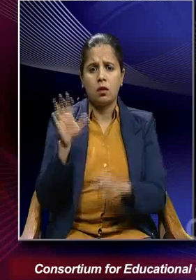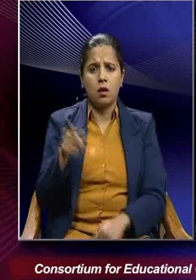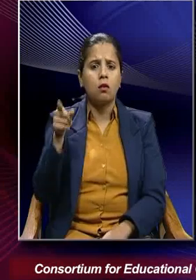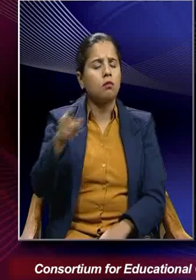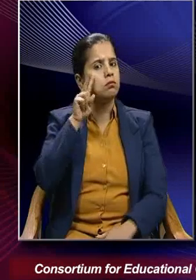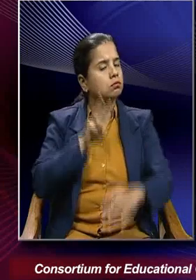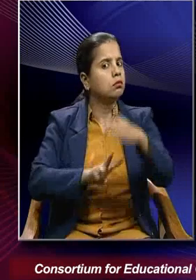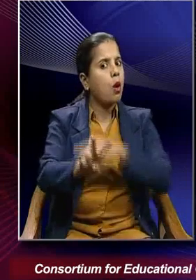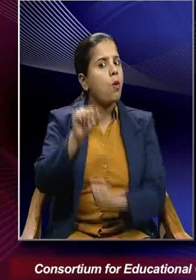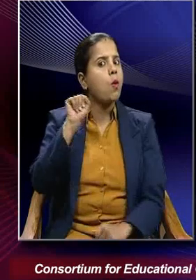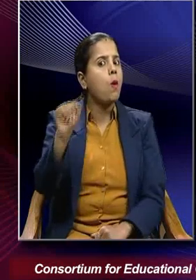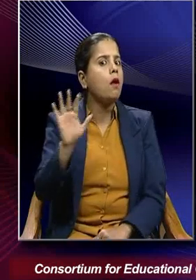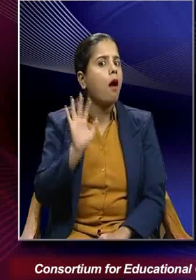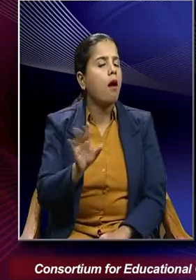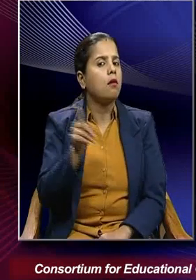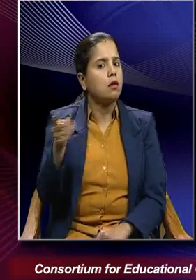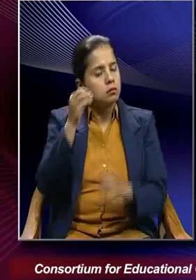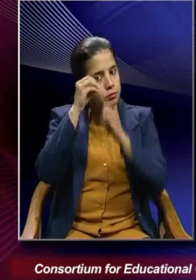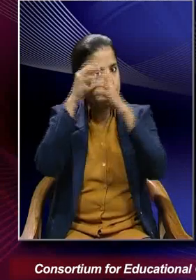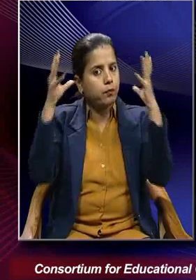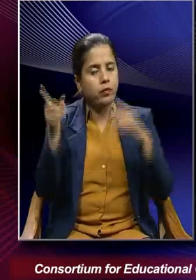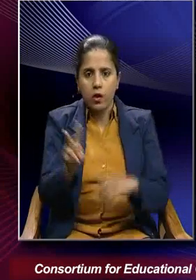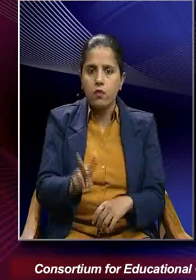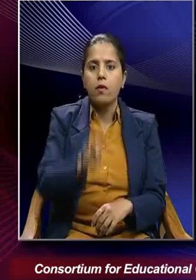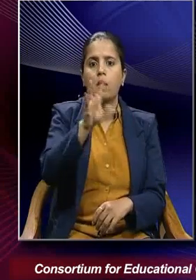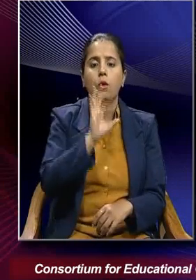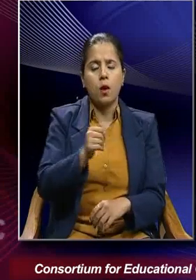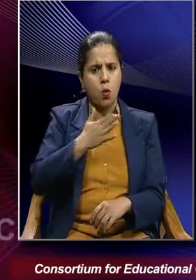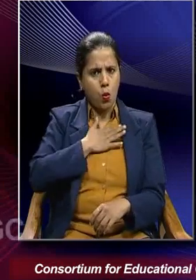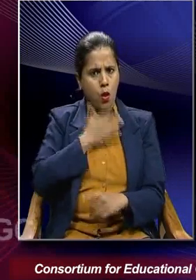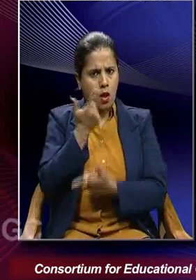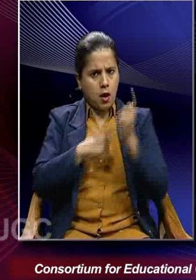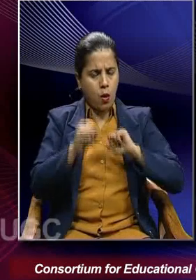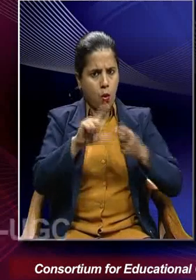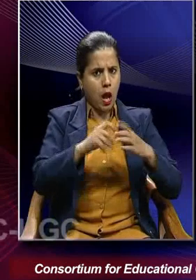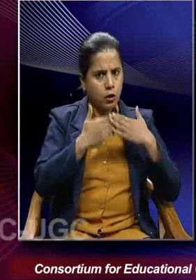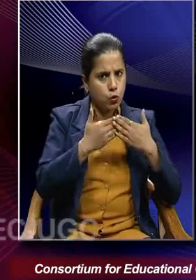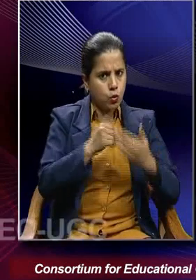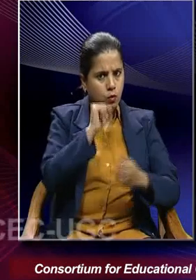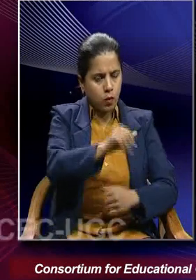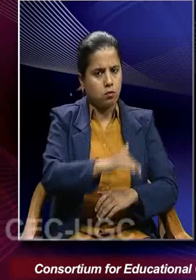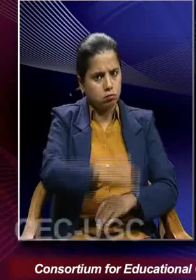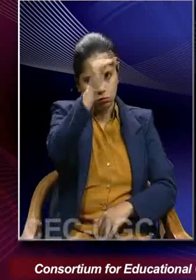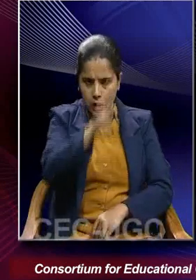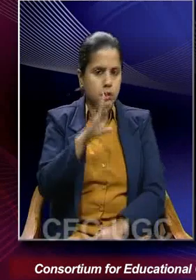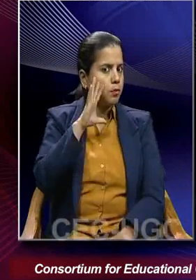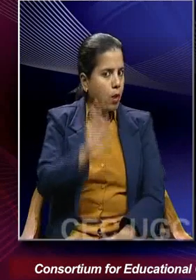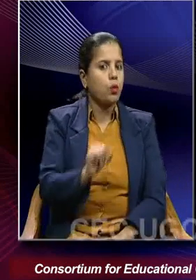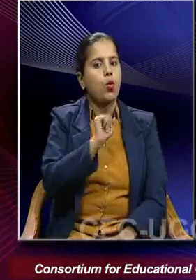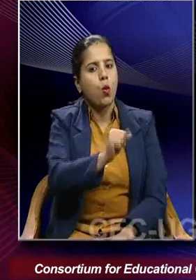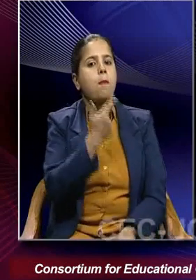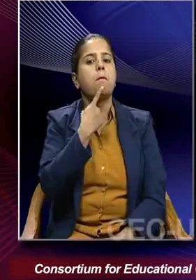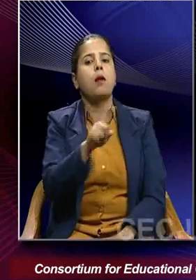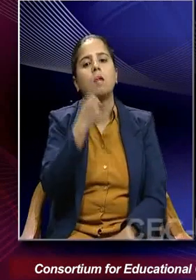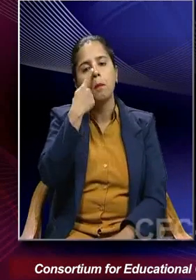foresight, and that he valued the vernacular education, and he wanted to work within that kind